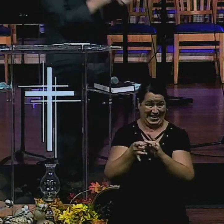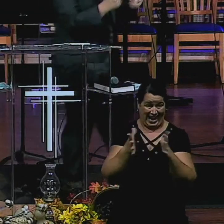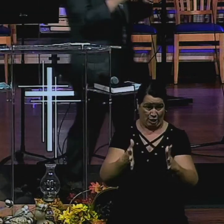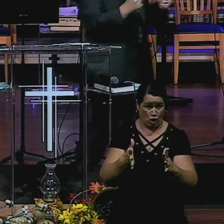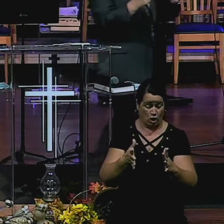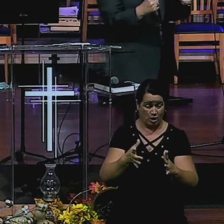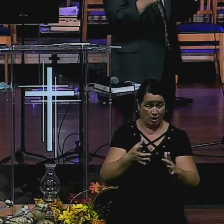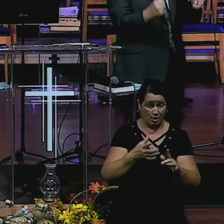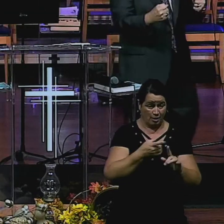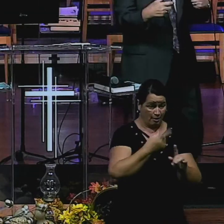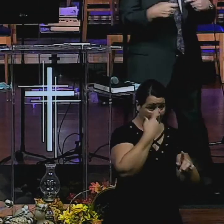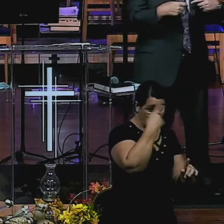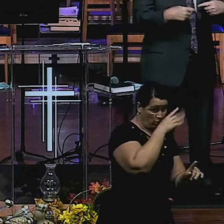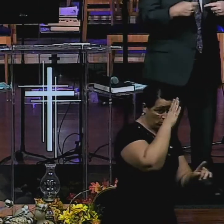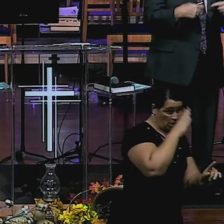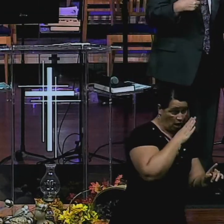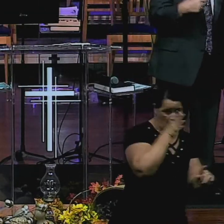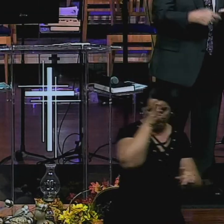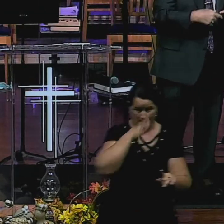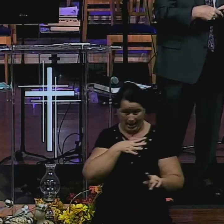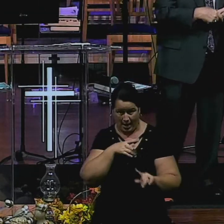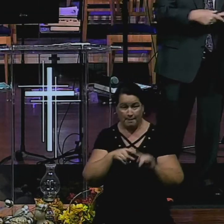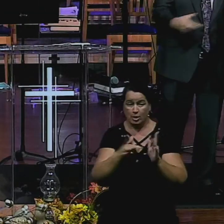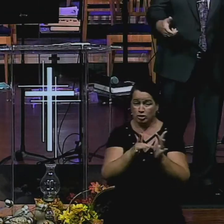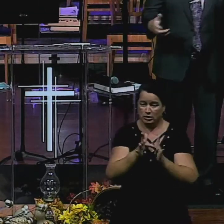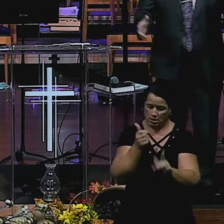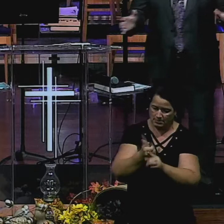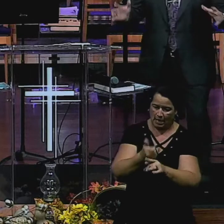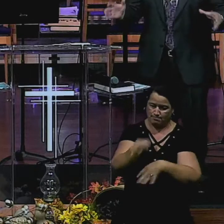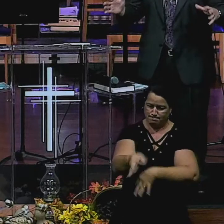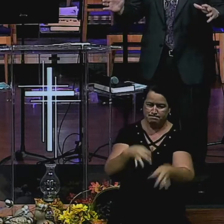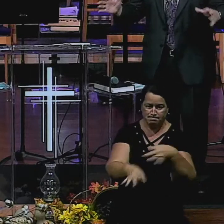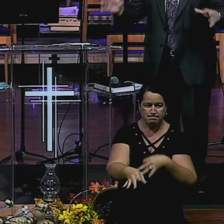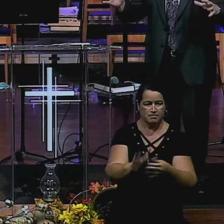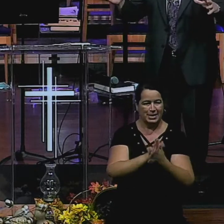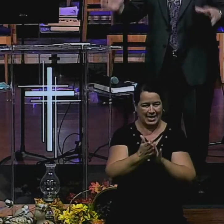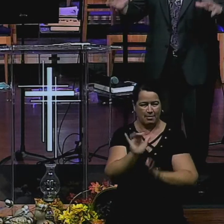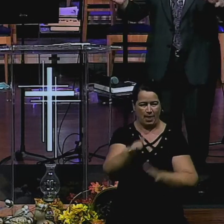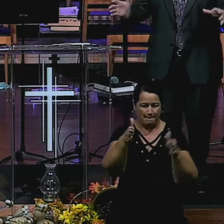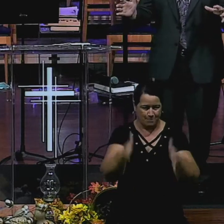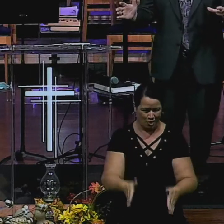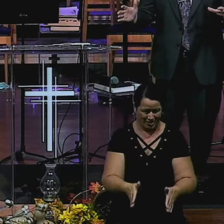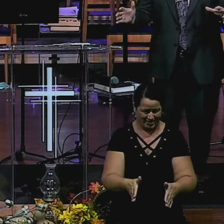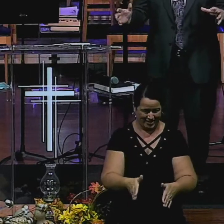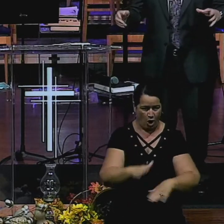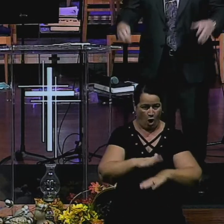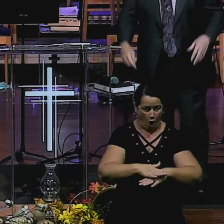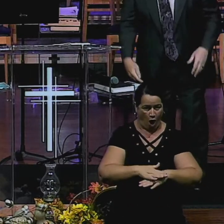the man Jesus Christ, the righteous, who gave his life as a ransom for all. So here's what happened on the annual Day of